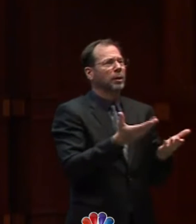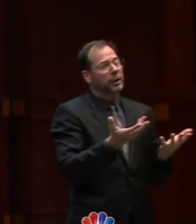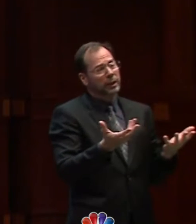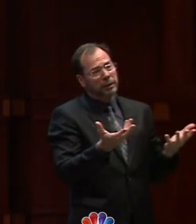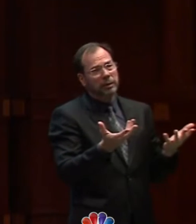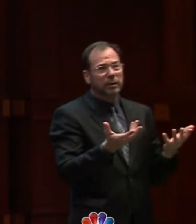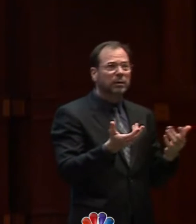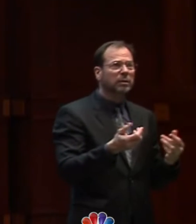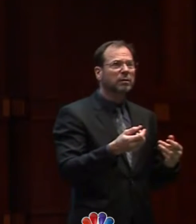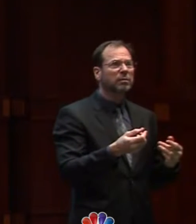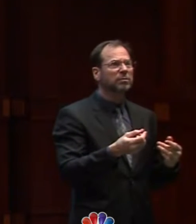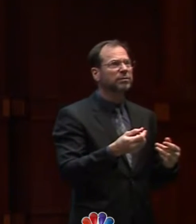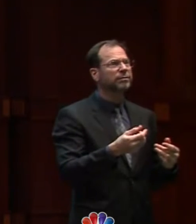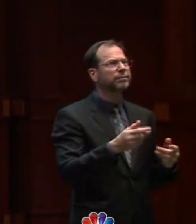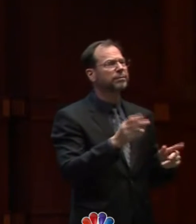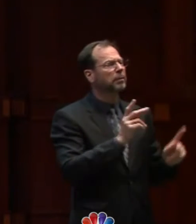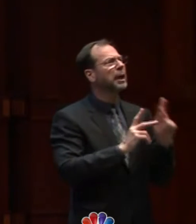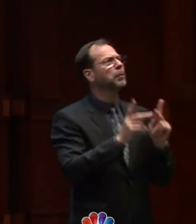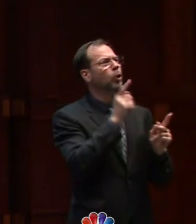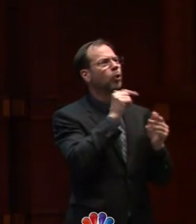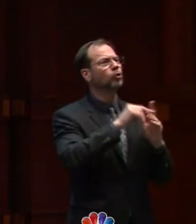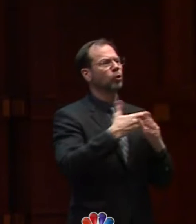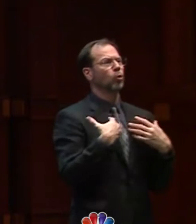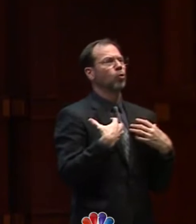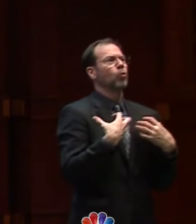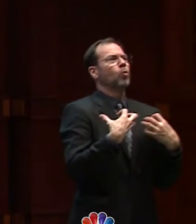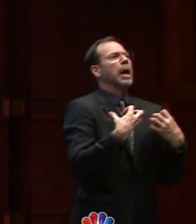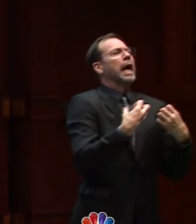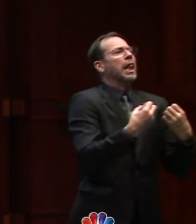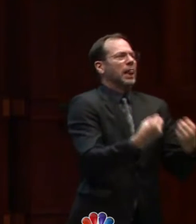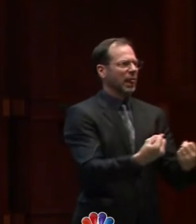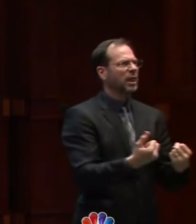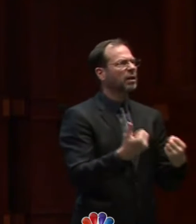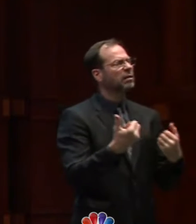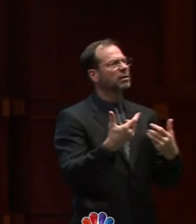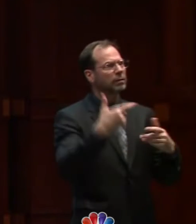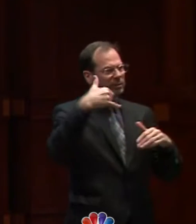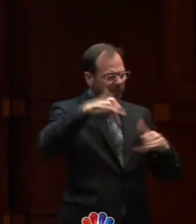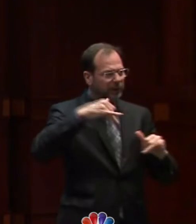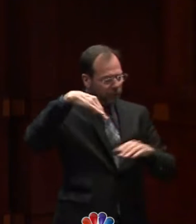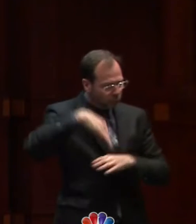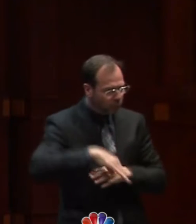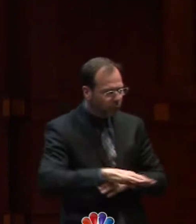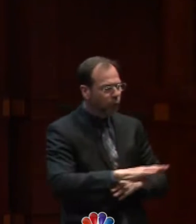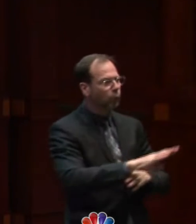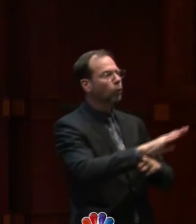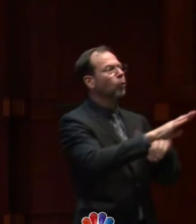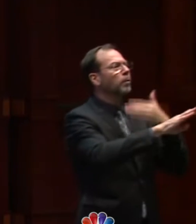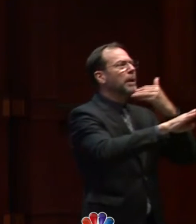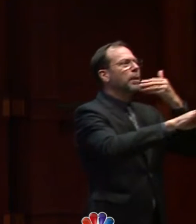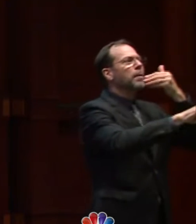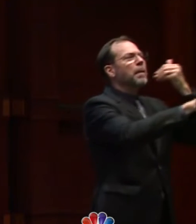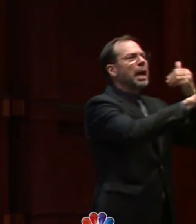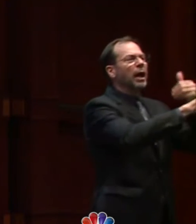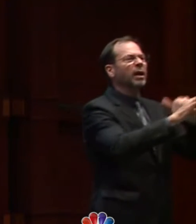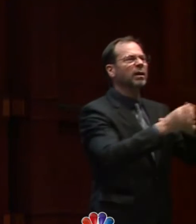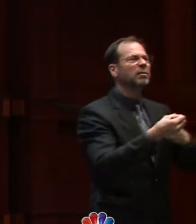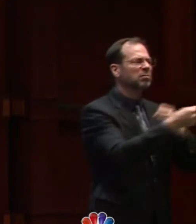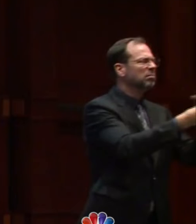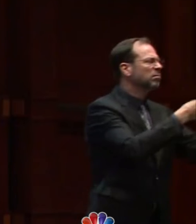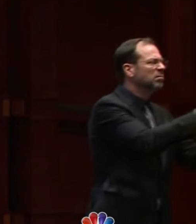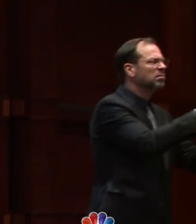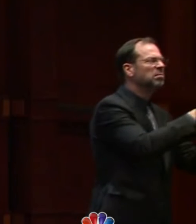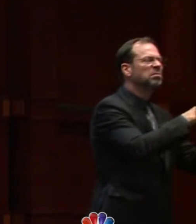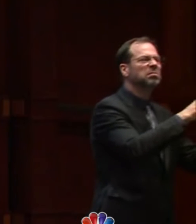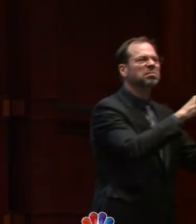be settings where patients are getting over their condition. They don't require the really high level of care that you're going to see in the hospitals and in the